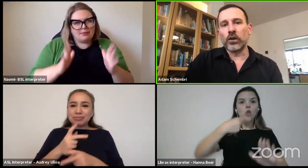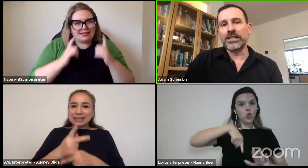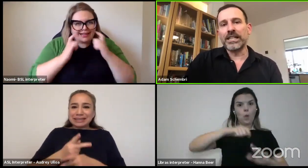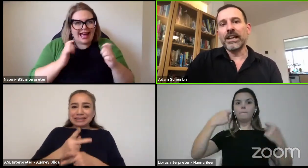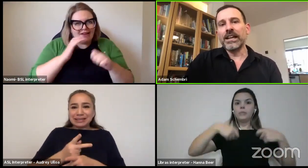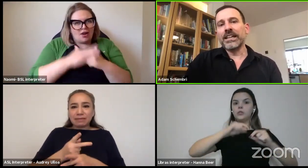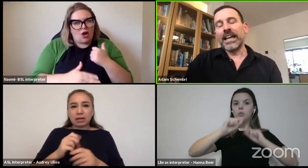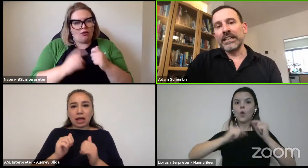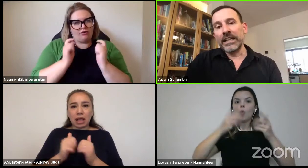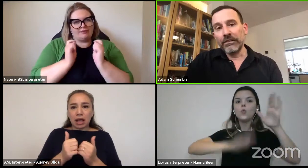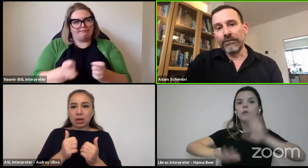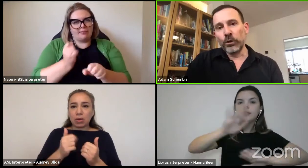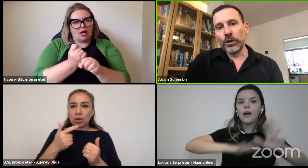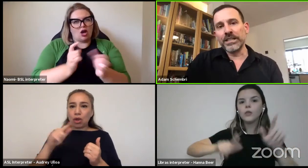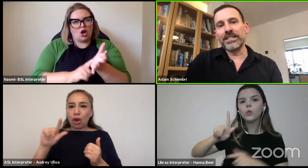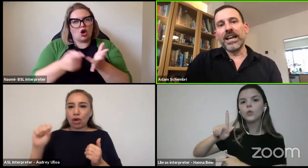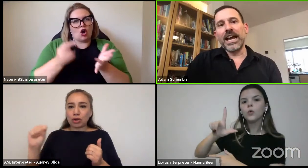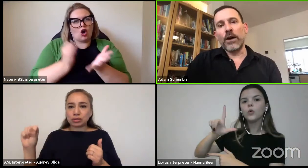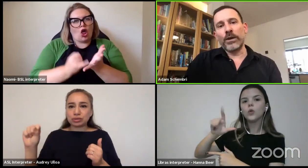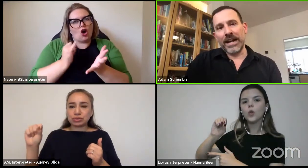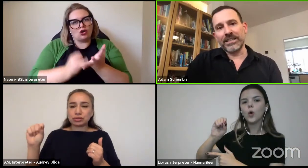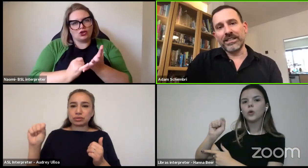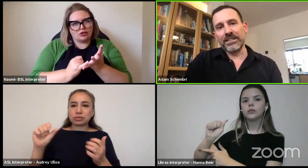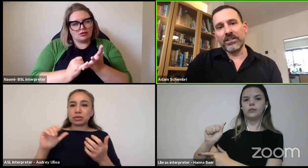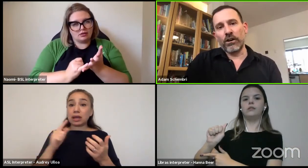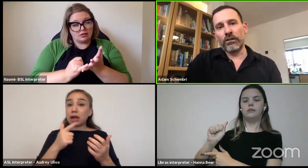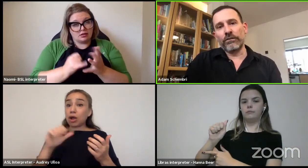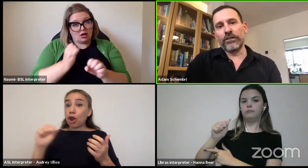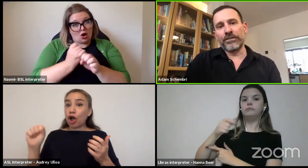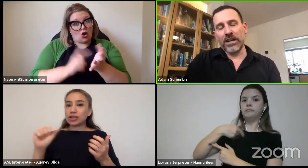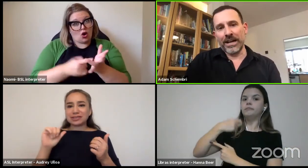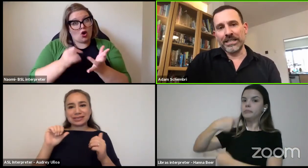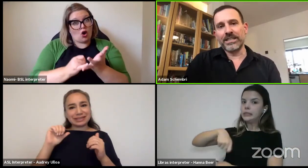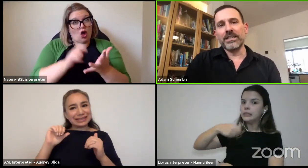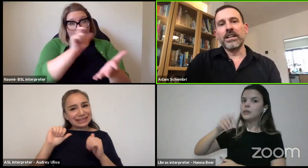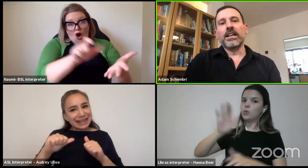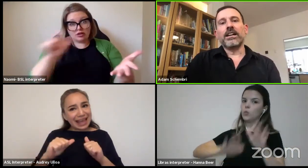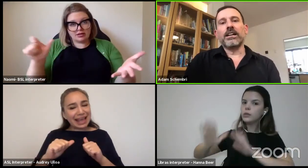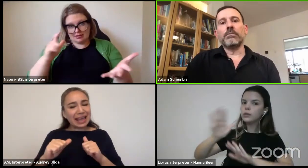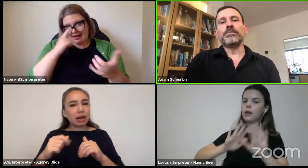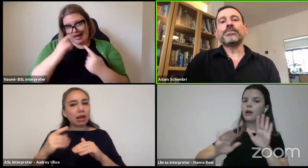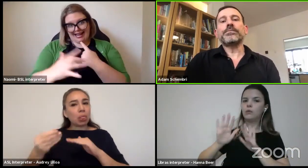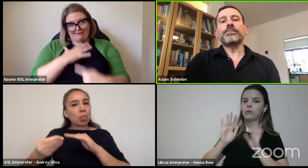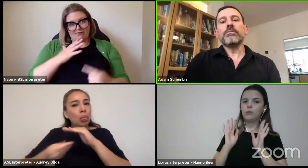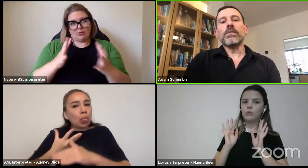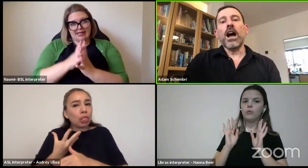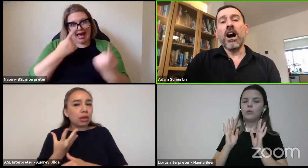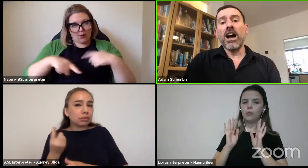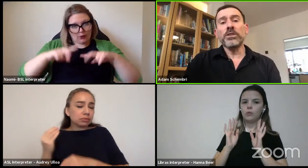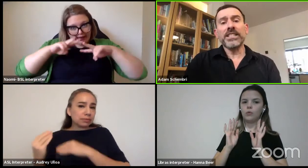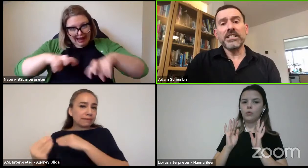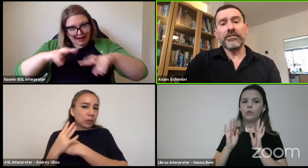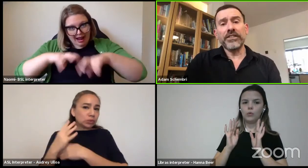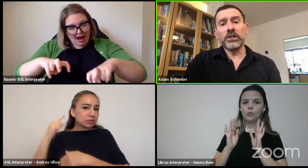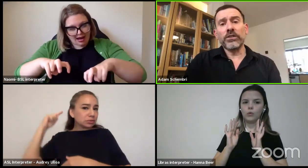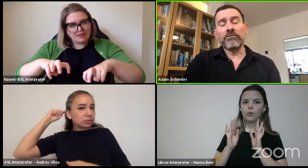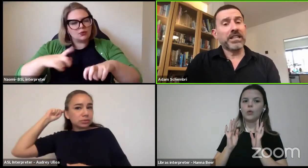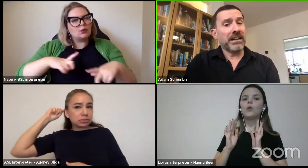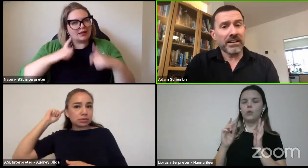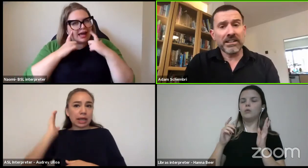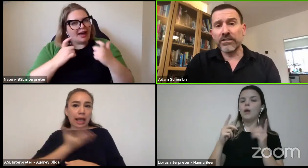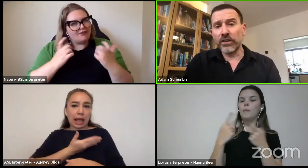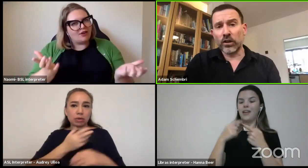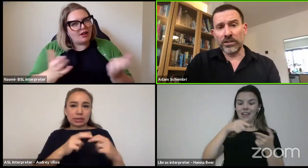that glossing can influence our analysis of signs. I would tend to feel